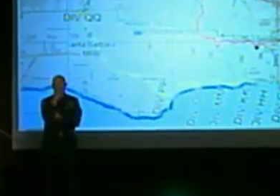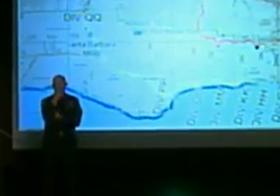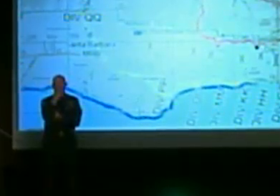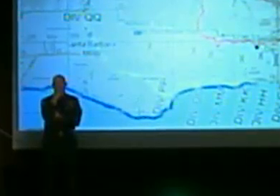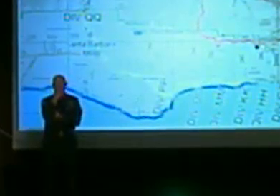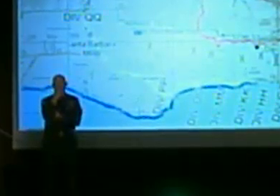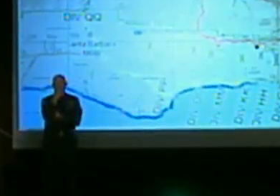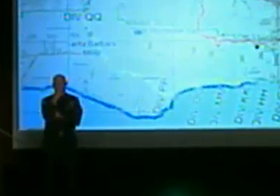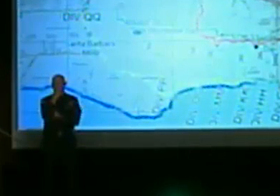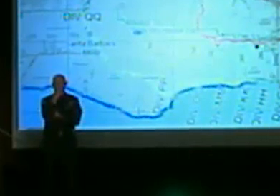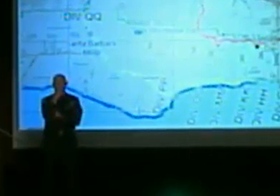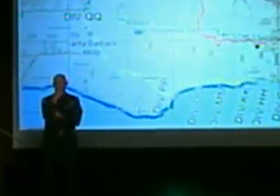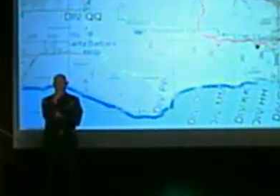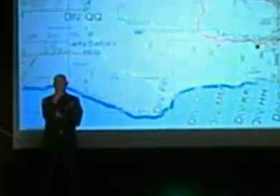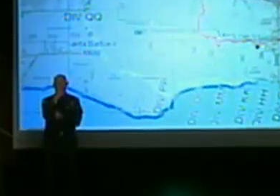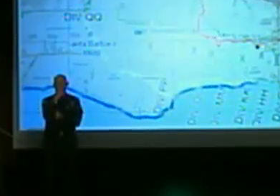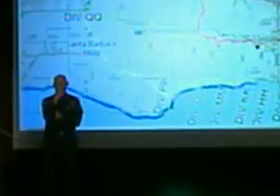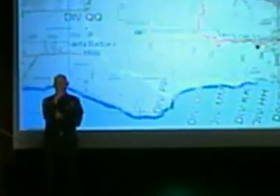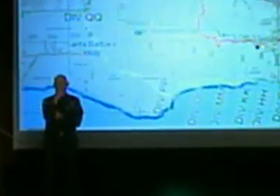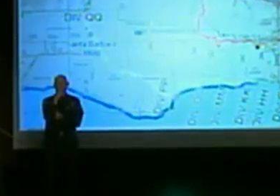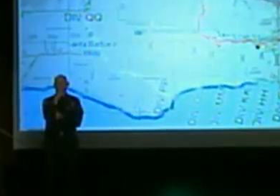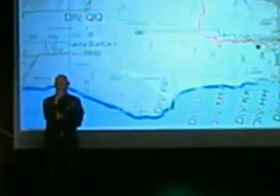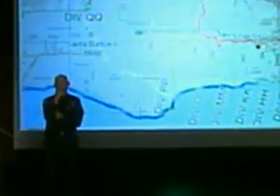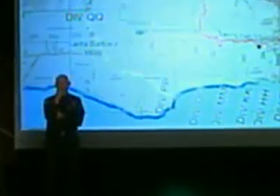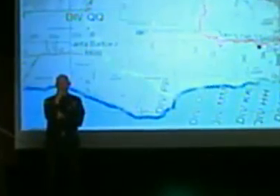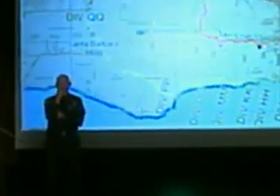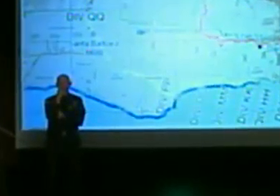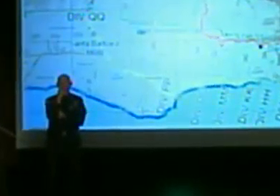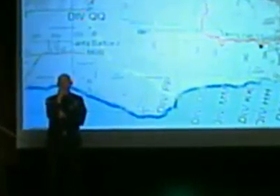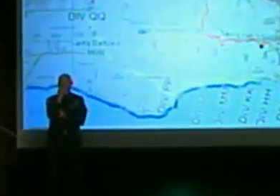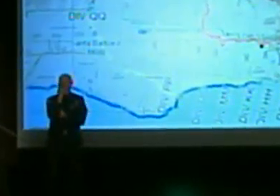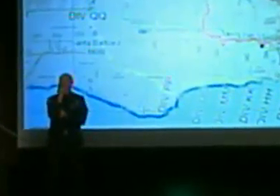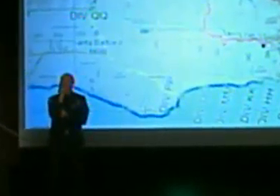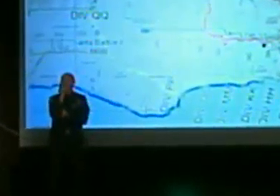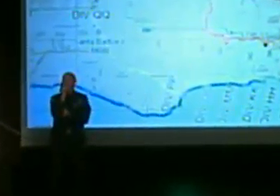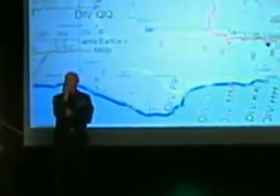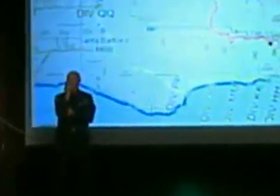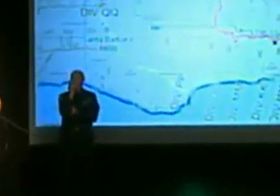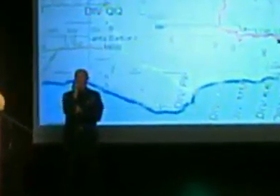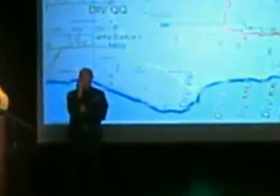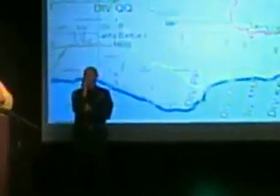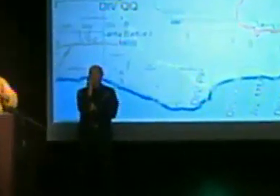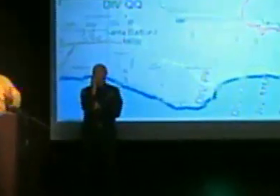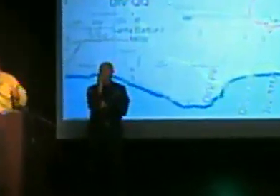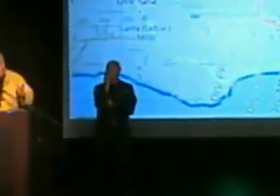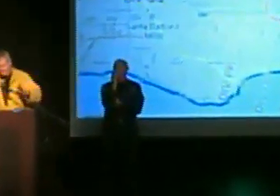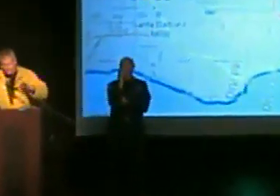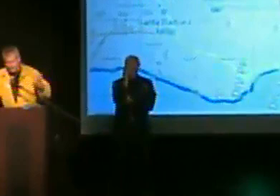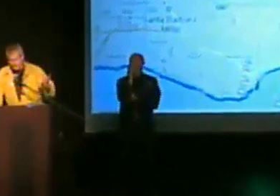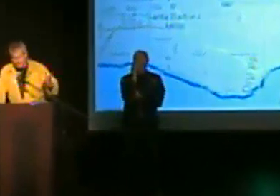morning. Fuels are burning hotter and releasing more energy. So nothing is